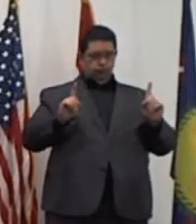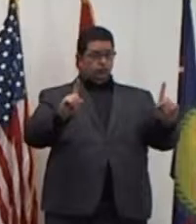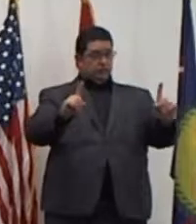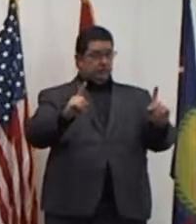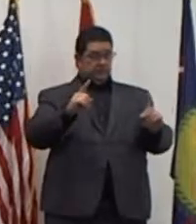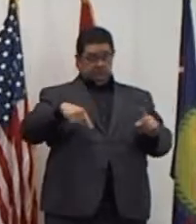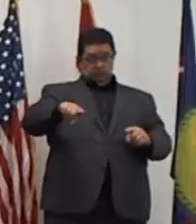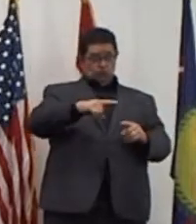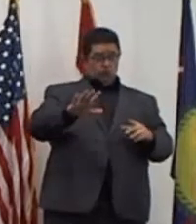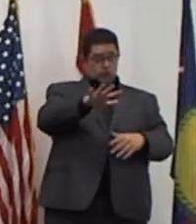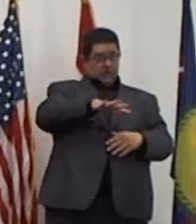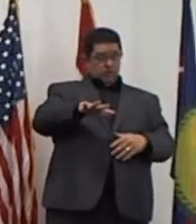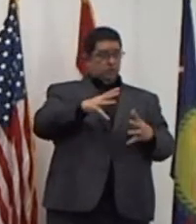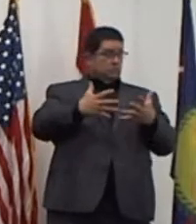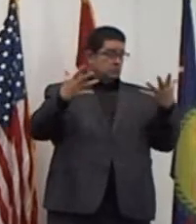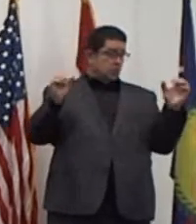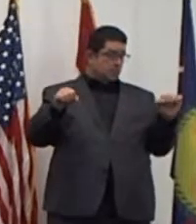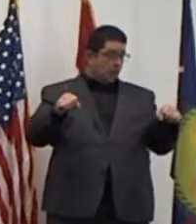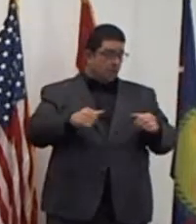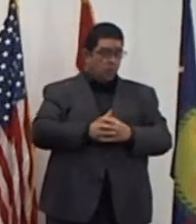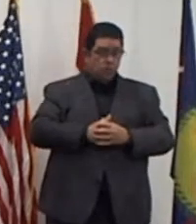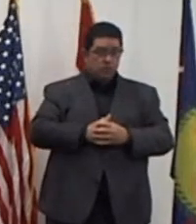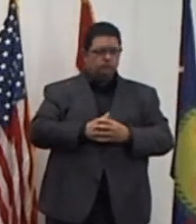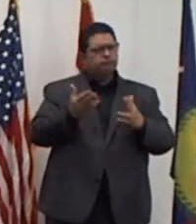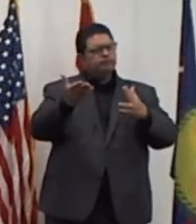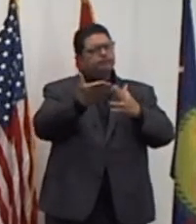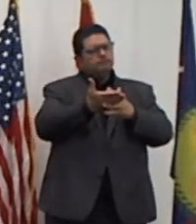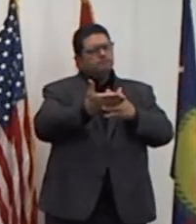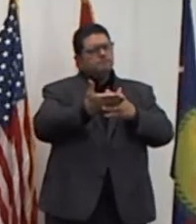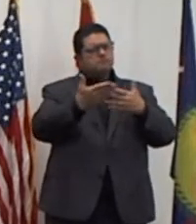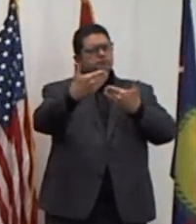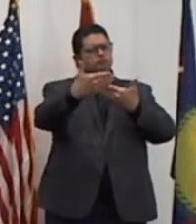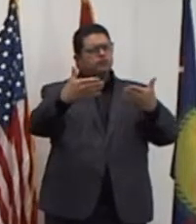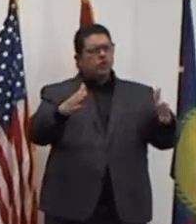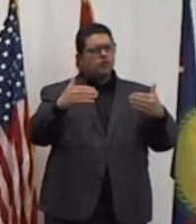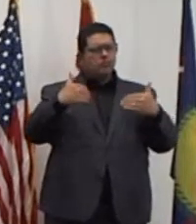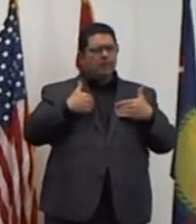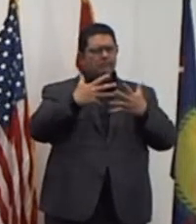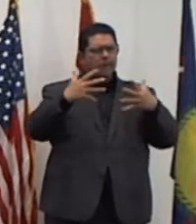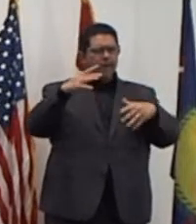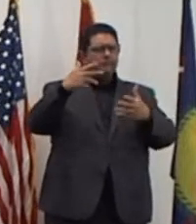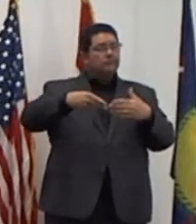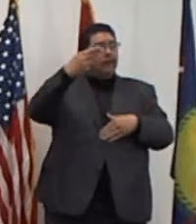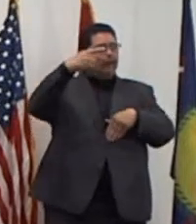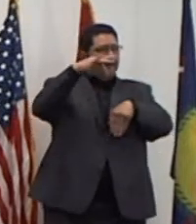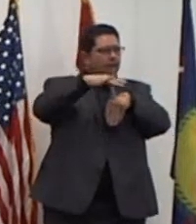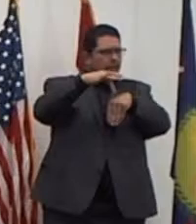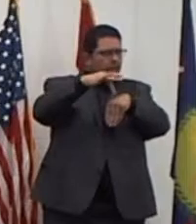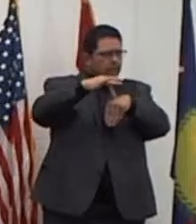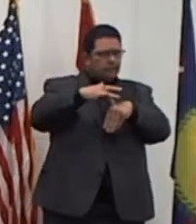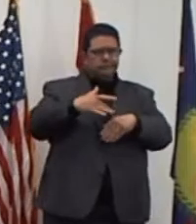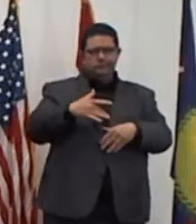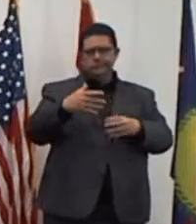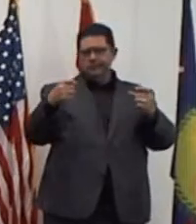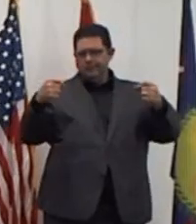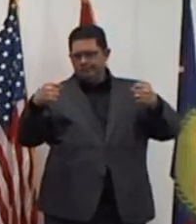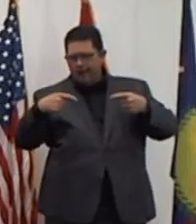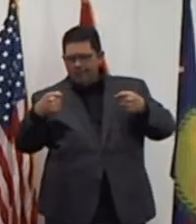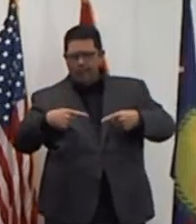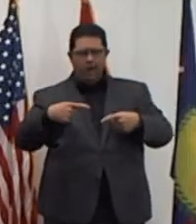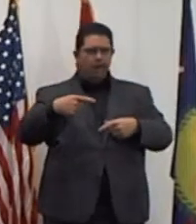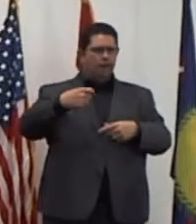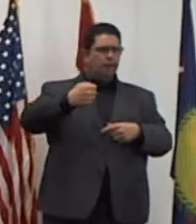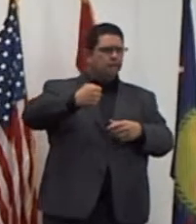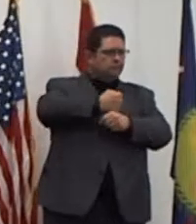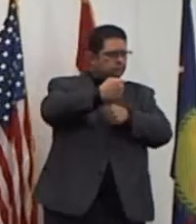as possible. Break rooms contain a lot of hard surfaces, microwaves, refrigerators, coffee pots, all sources